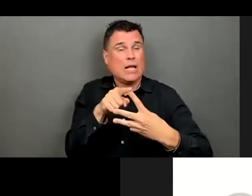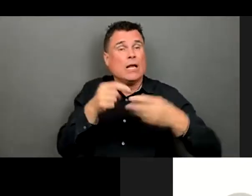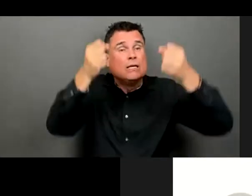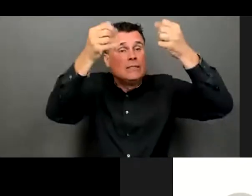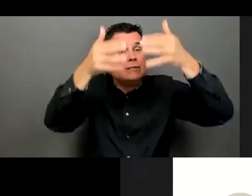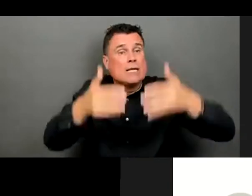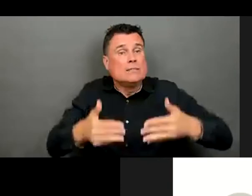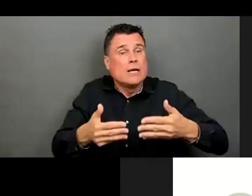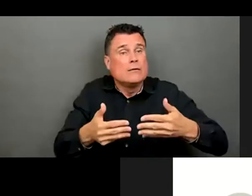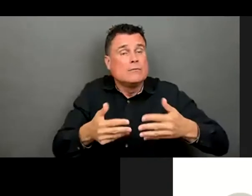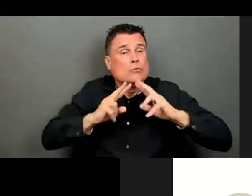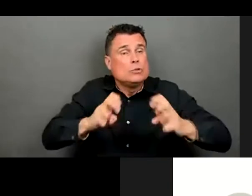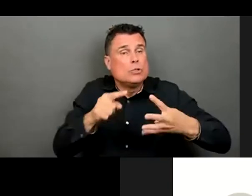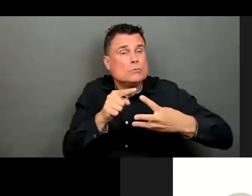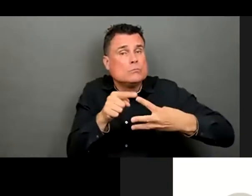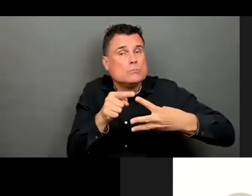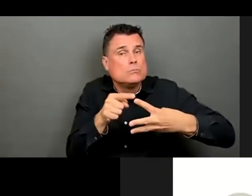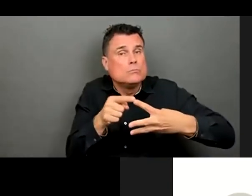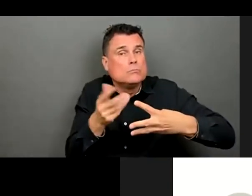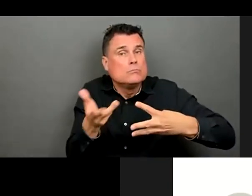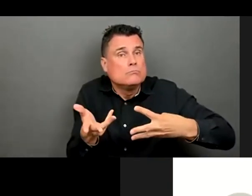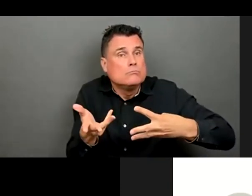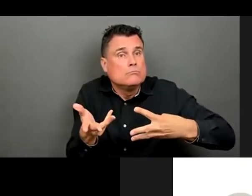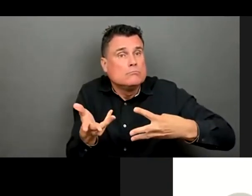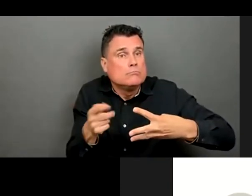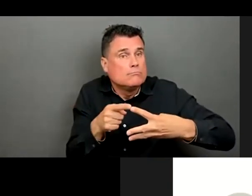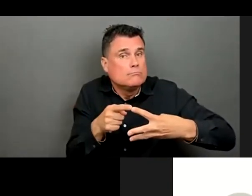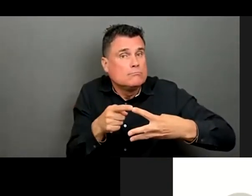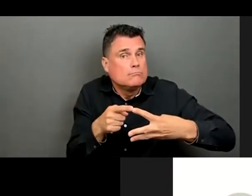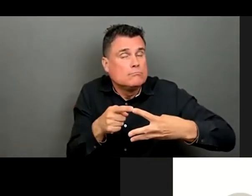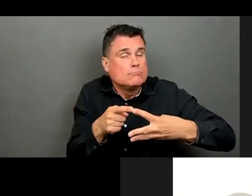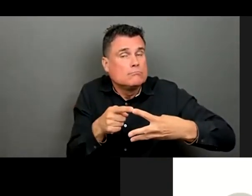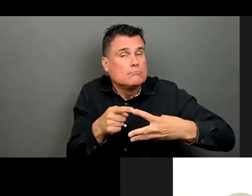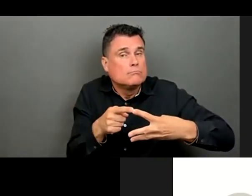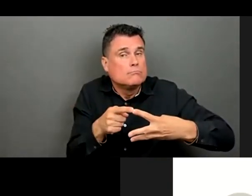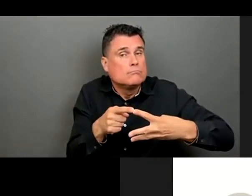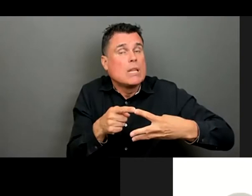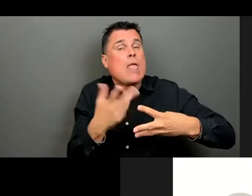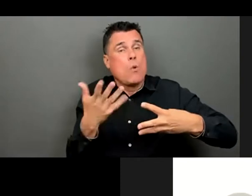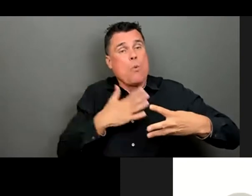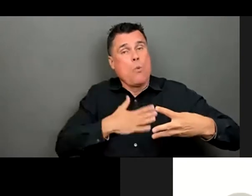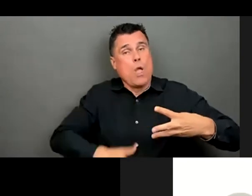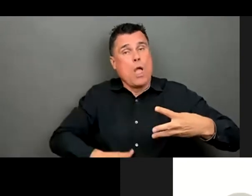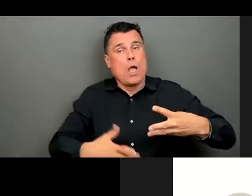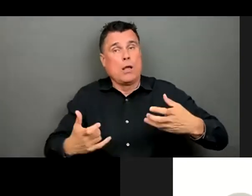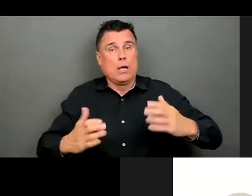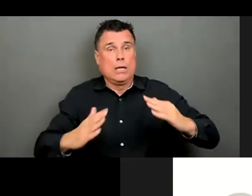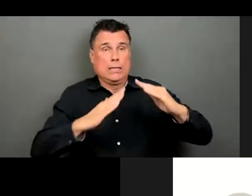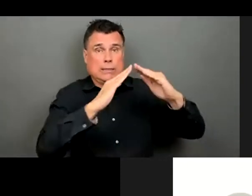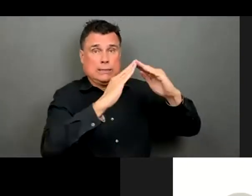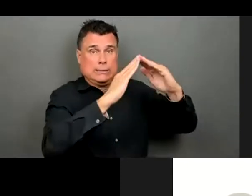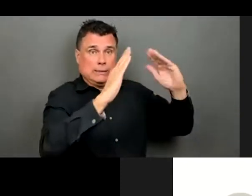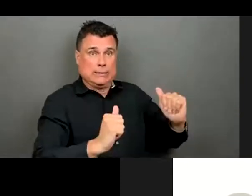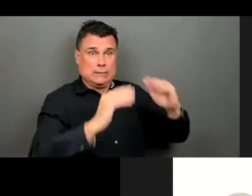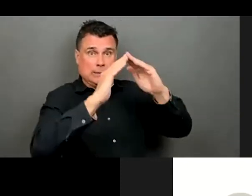again, get down to a household level, geospatial data, part of a national information system to